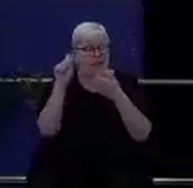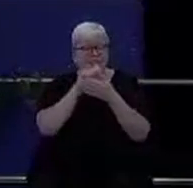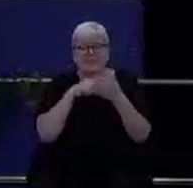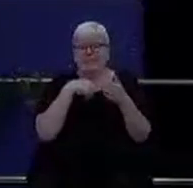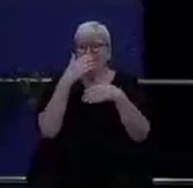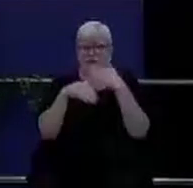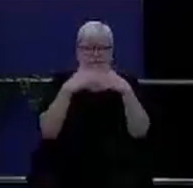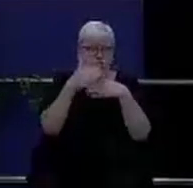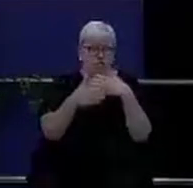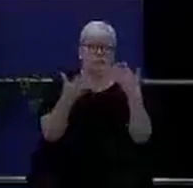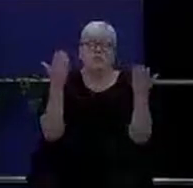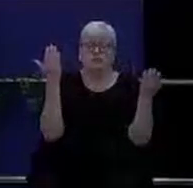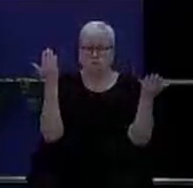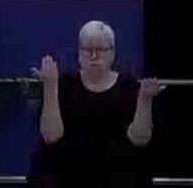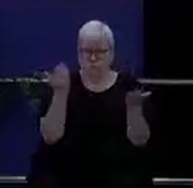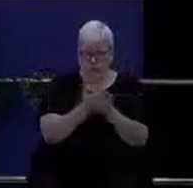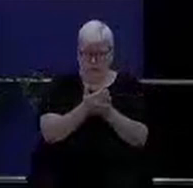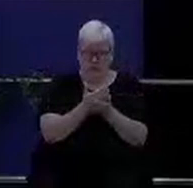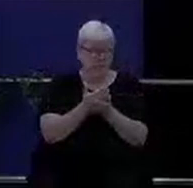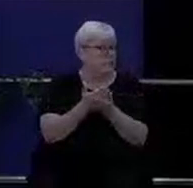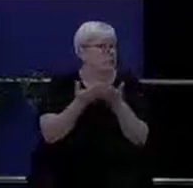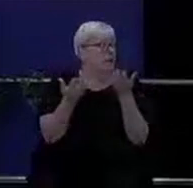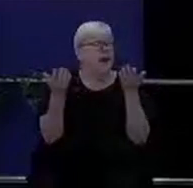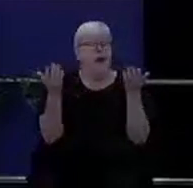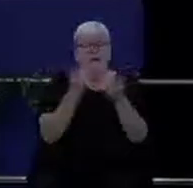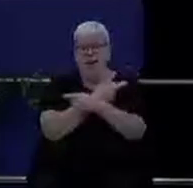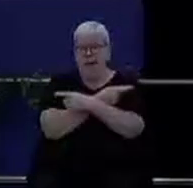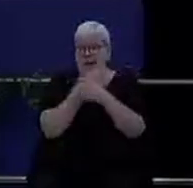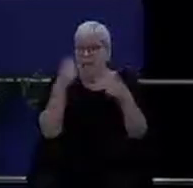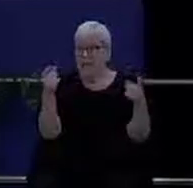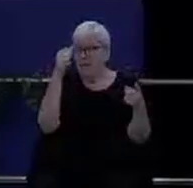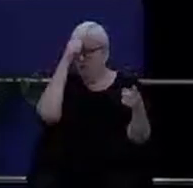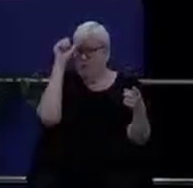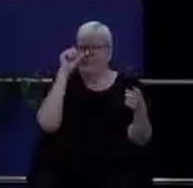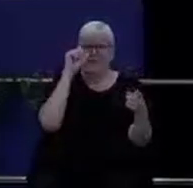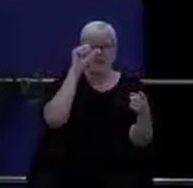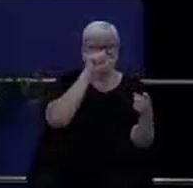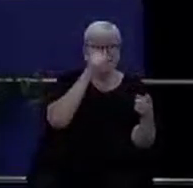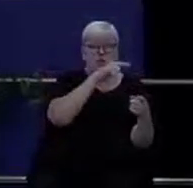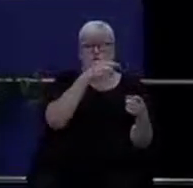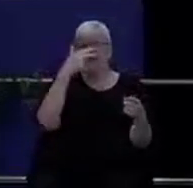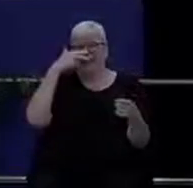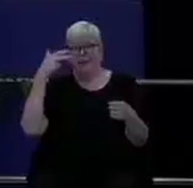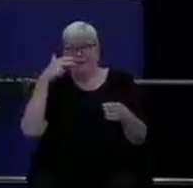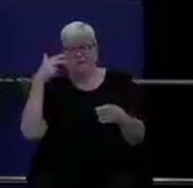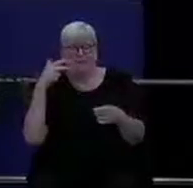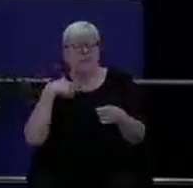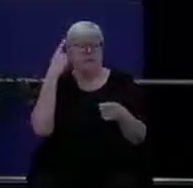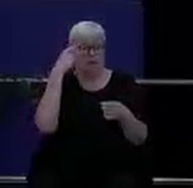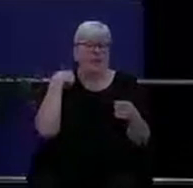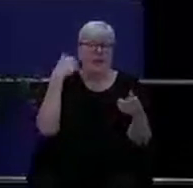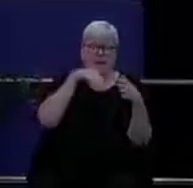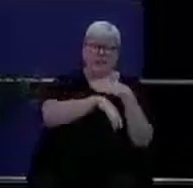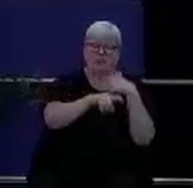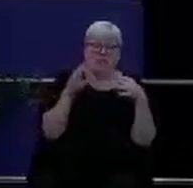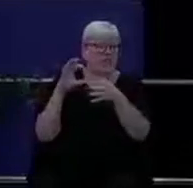like this. So that's for anyone out there who knows any 16 to 18 year olds who might be interested or who's at all